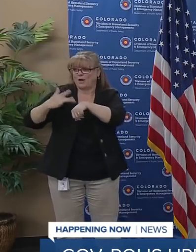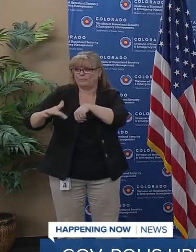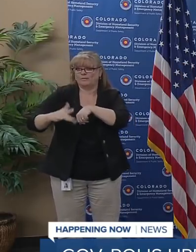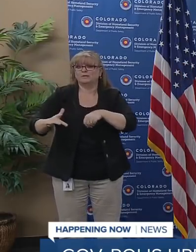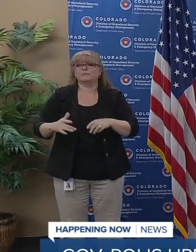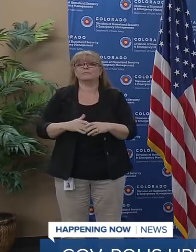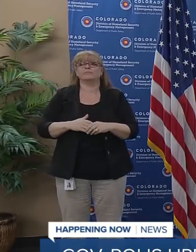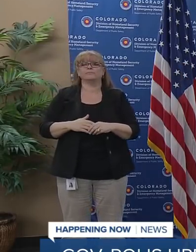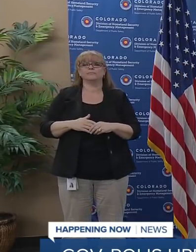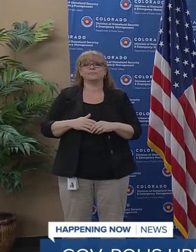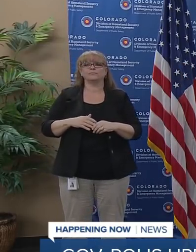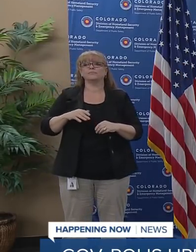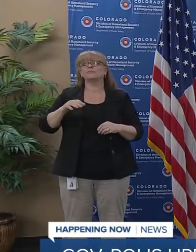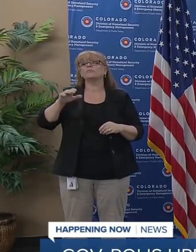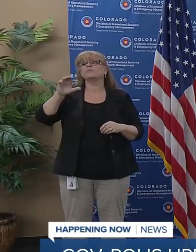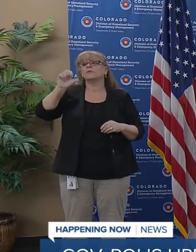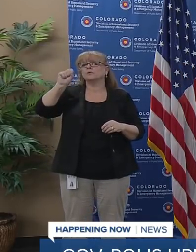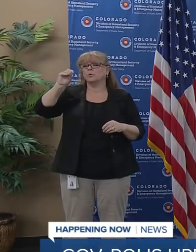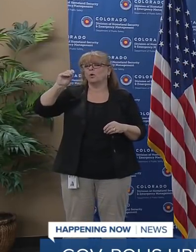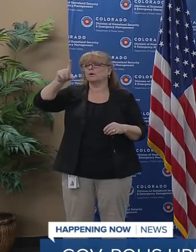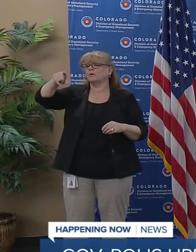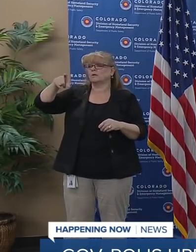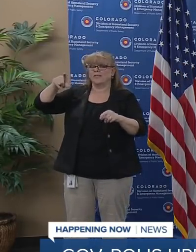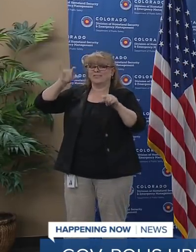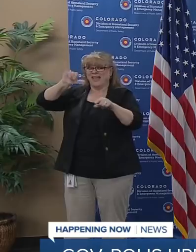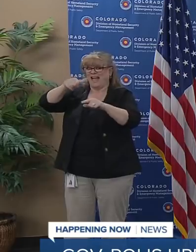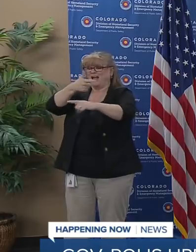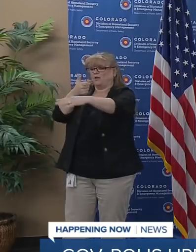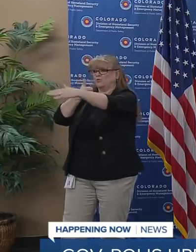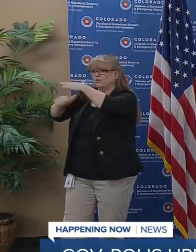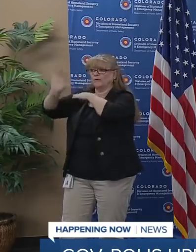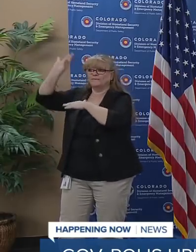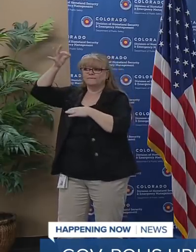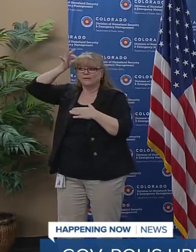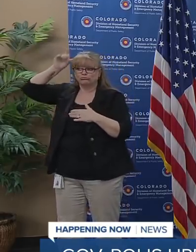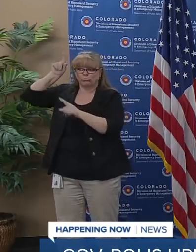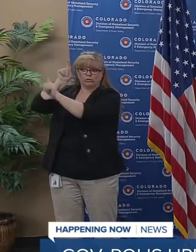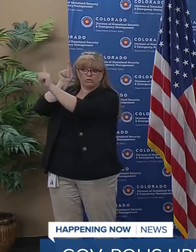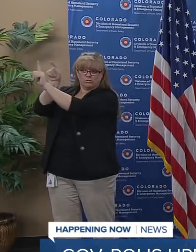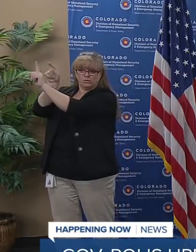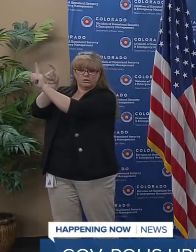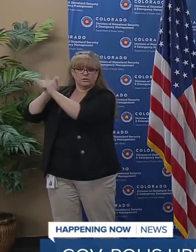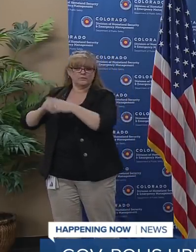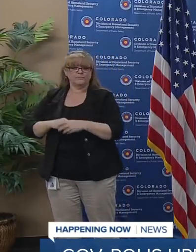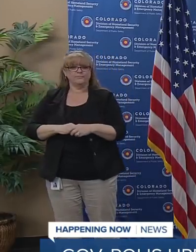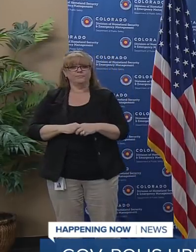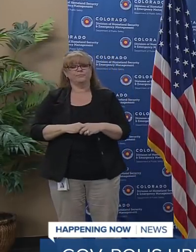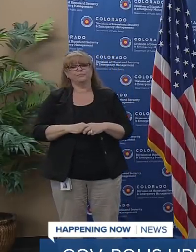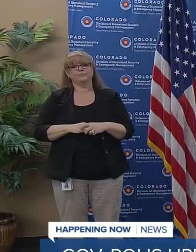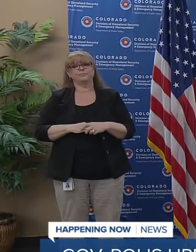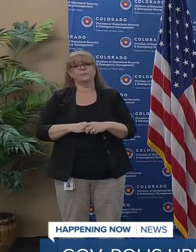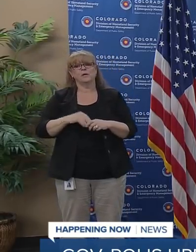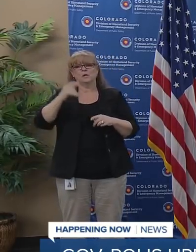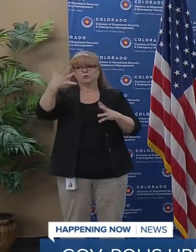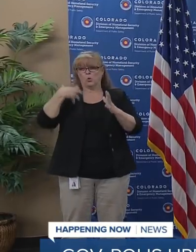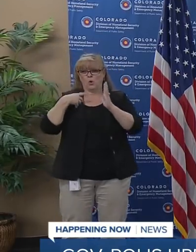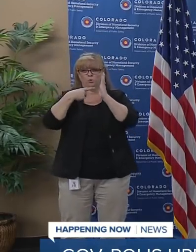that through the federal aid package. Update on where we are today. Here is a slot by age of where we are with